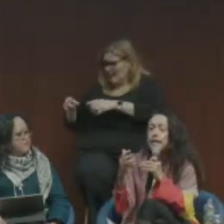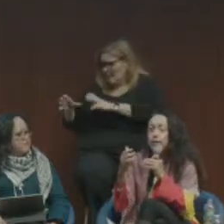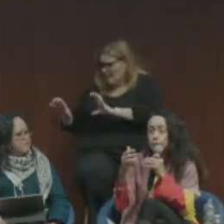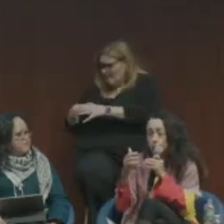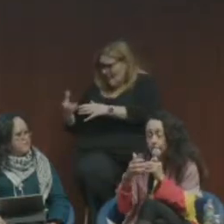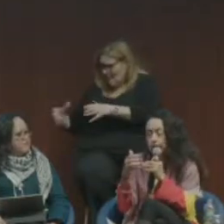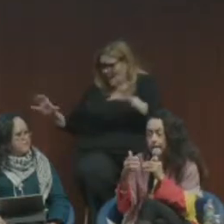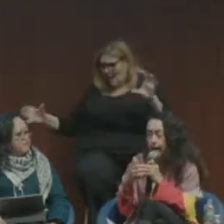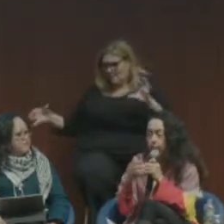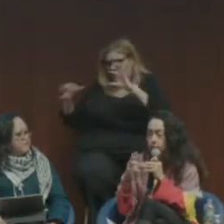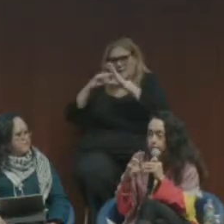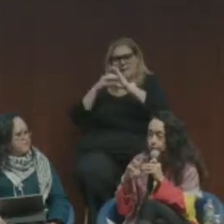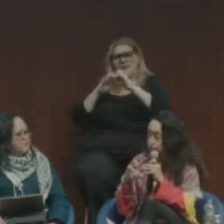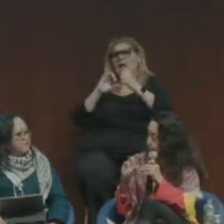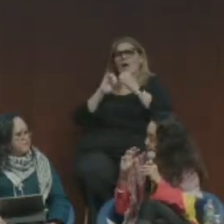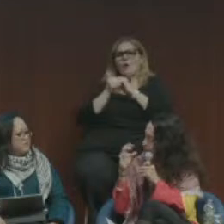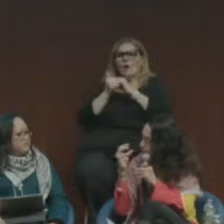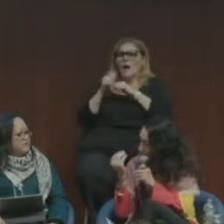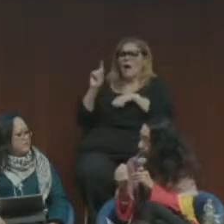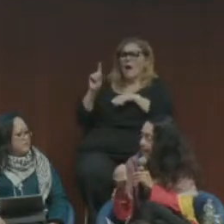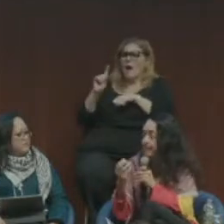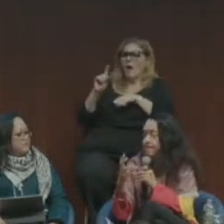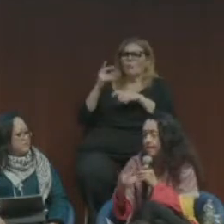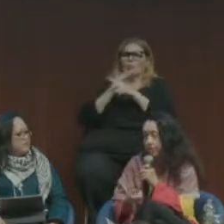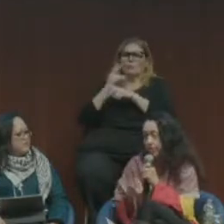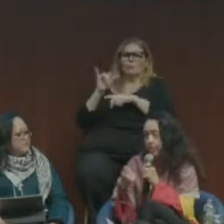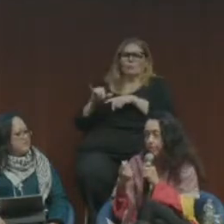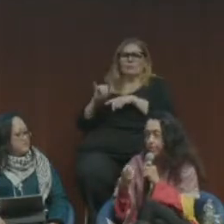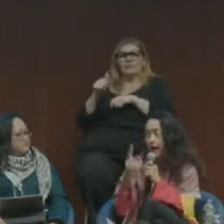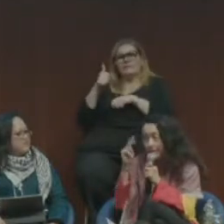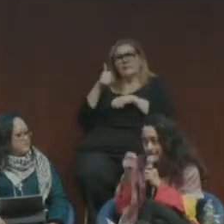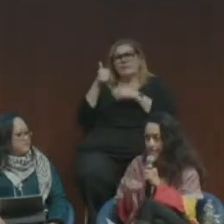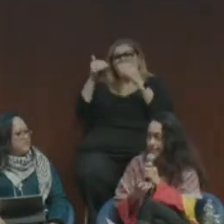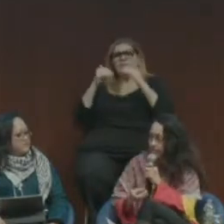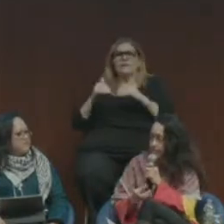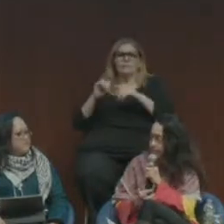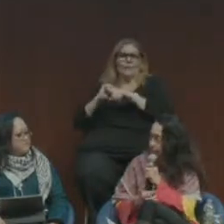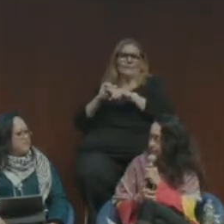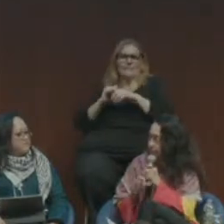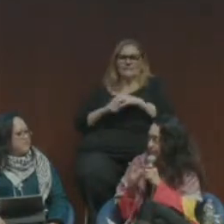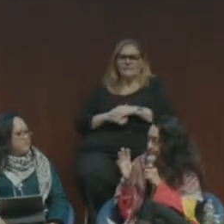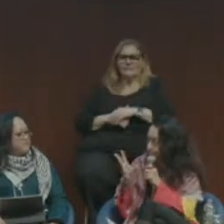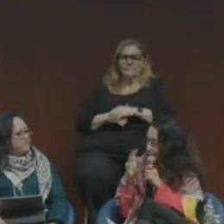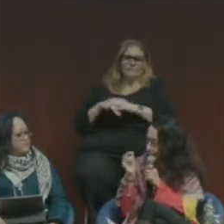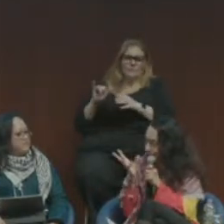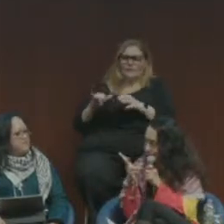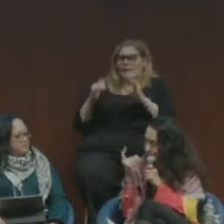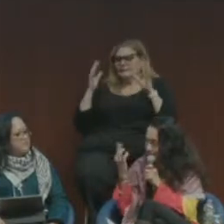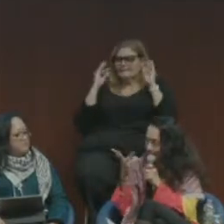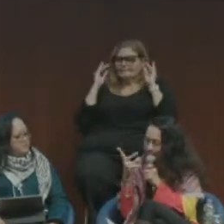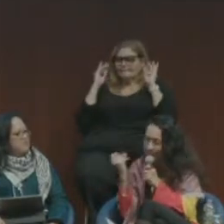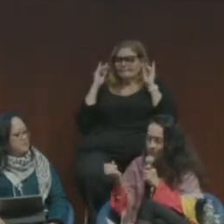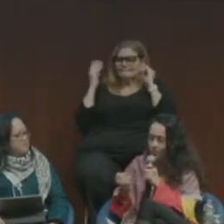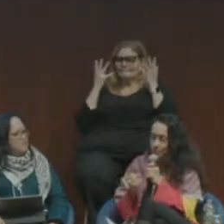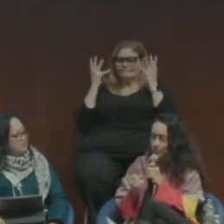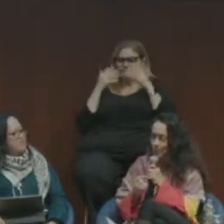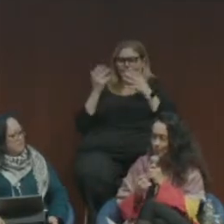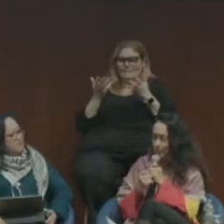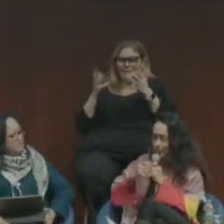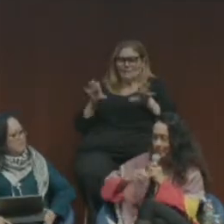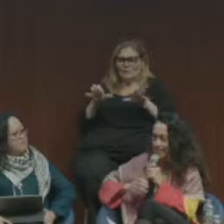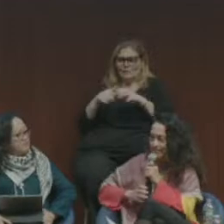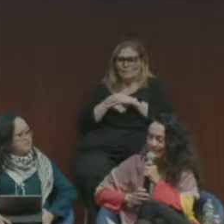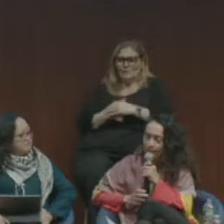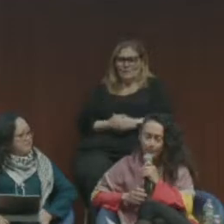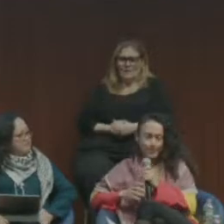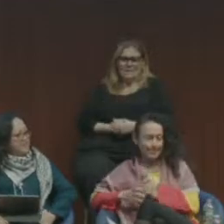then where and how do we use that as another praxis place? So that's what I want to hear a little bit more of